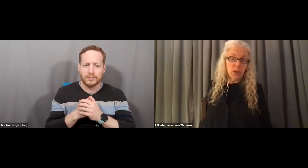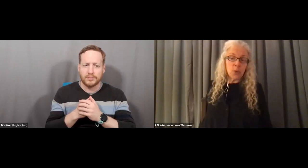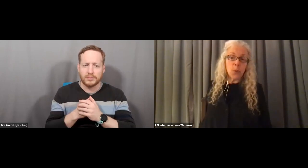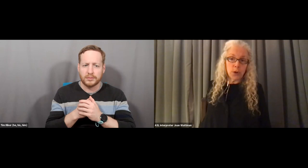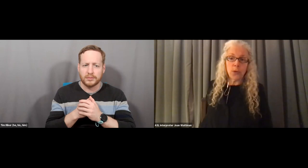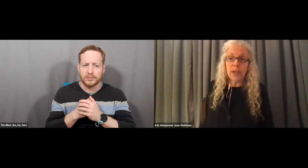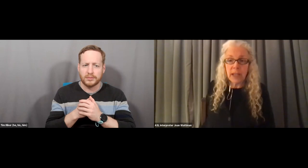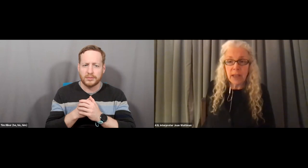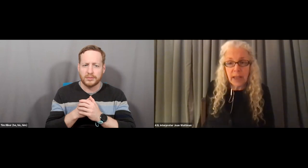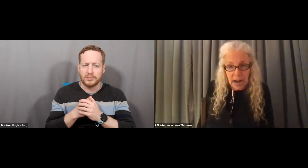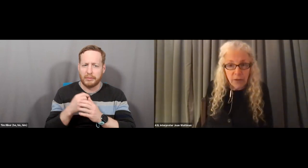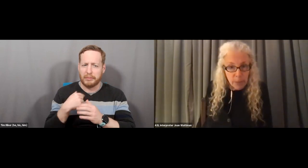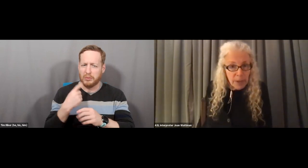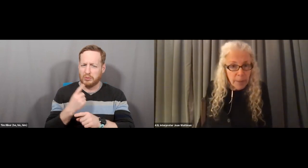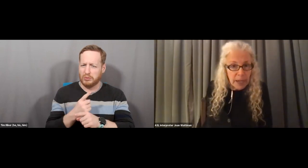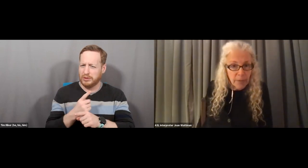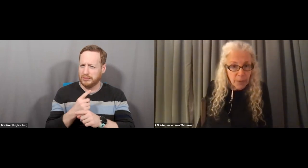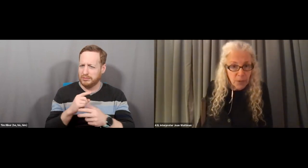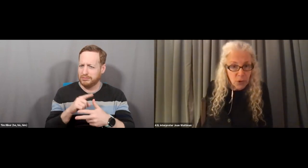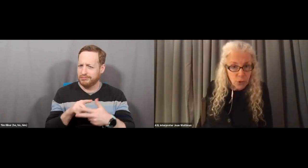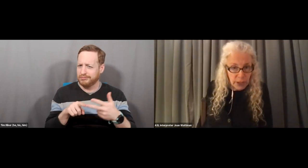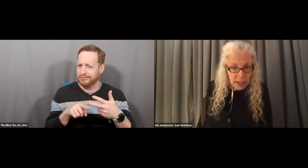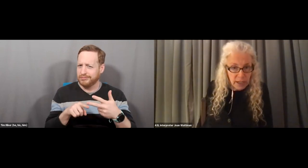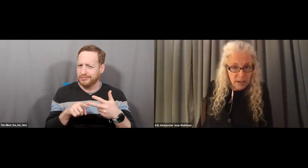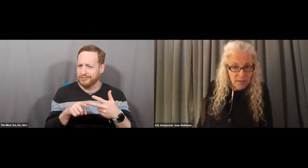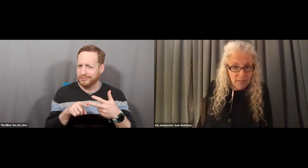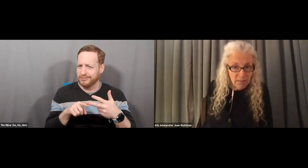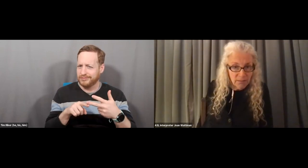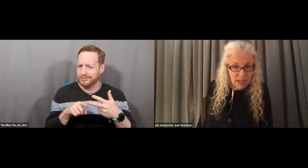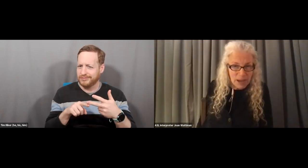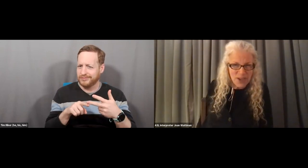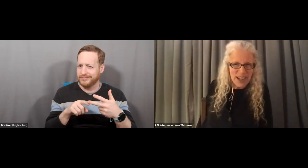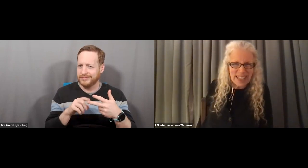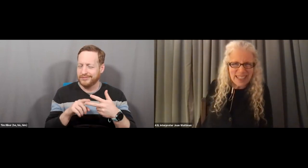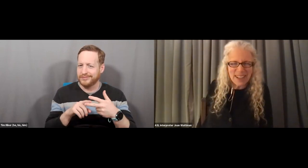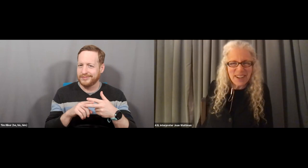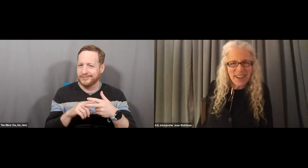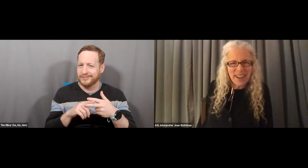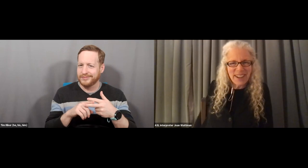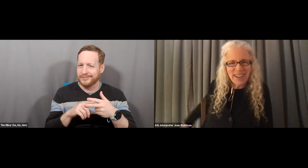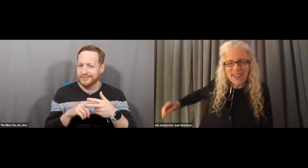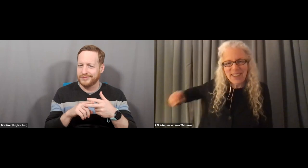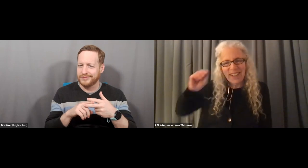those were the three that I remember coming up from the retreat. Am I correct?